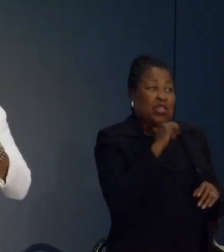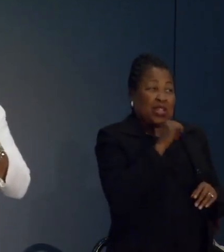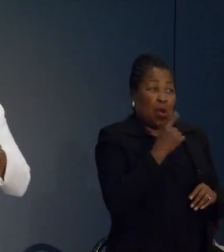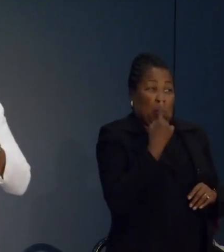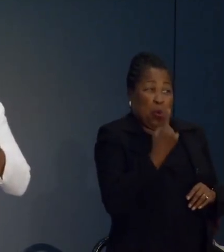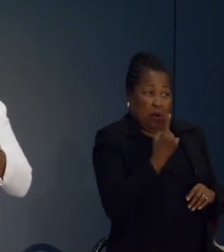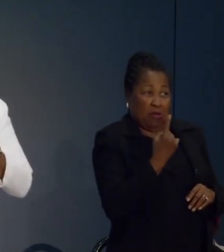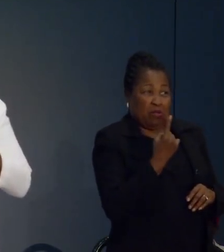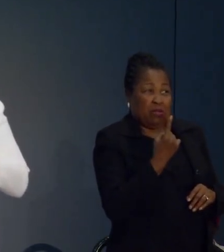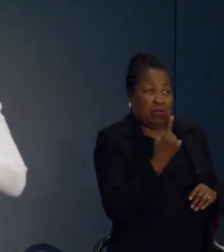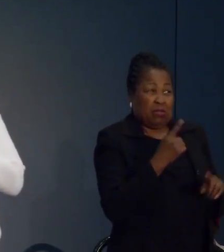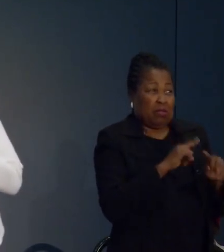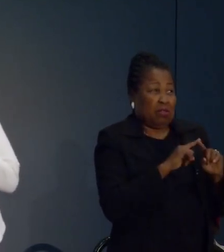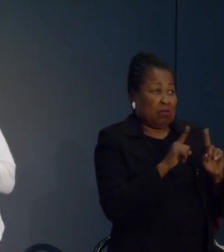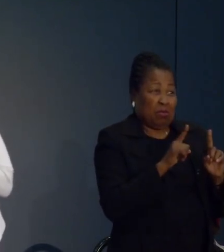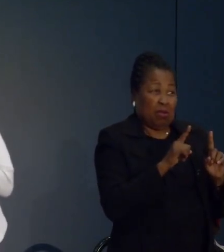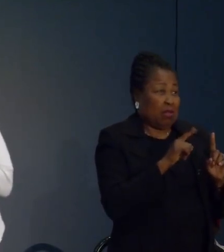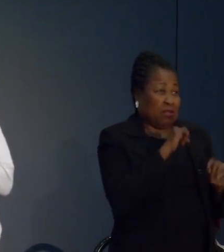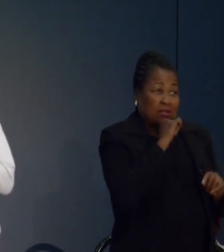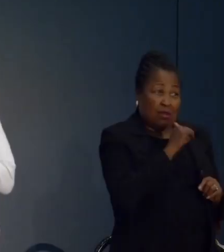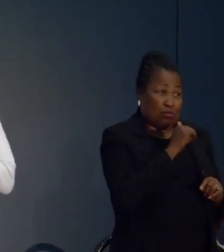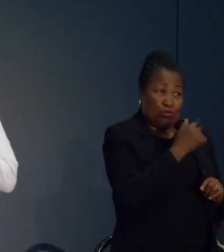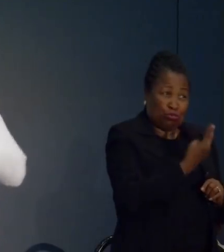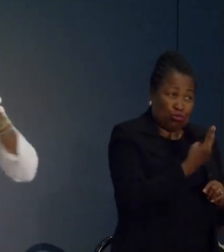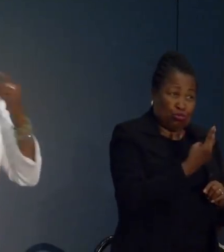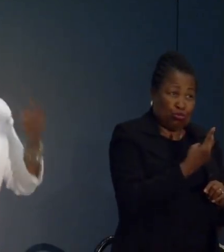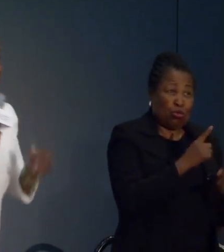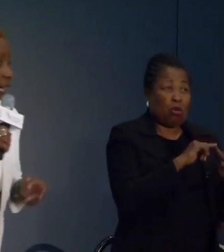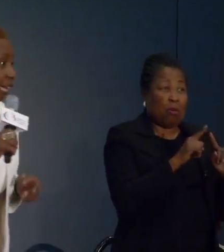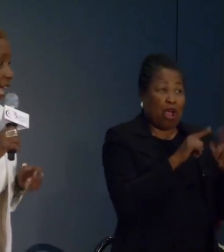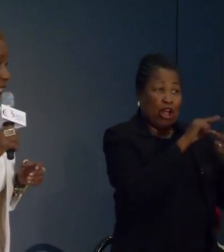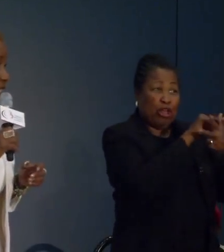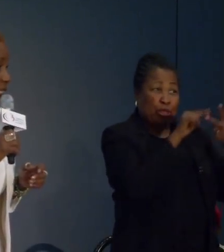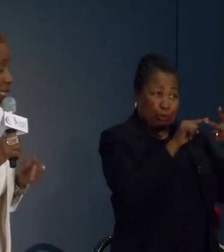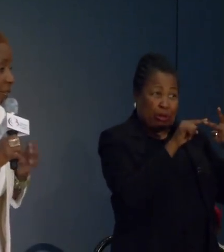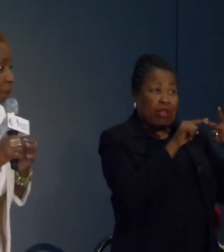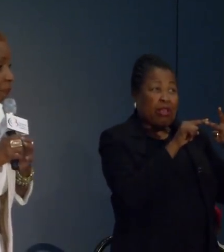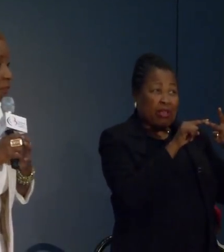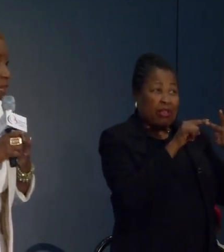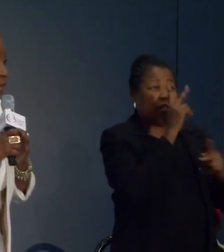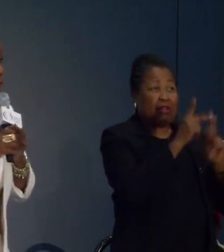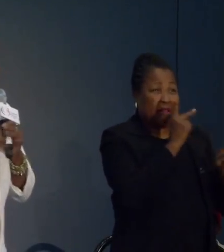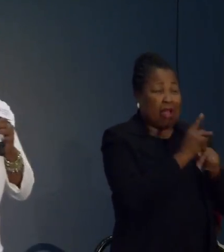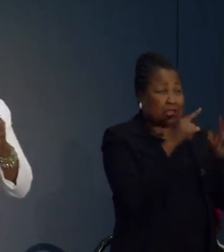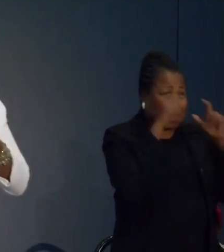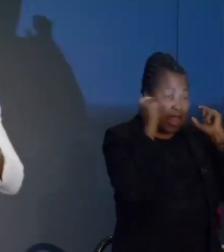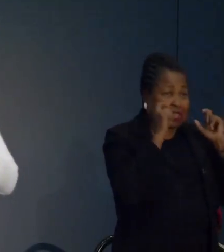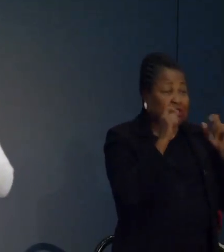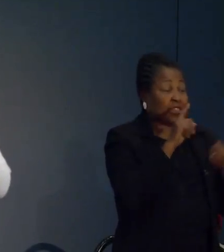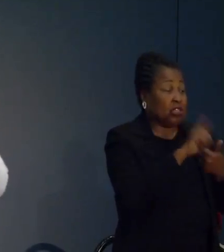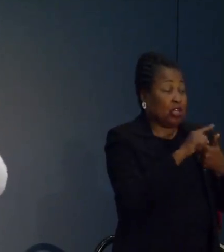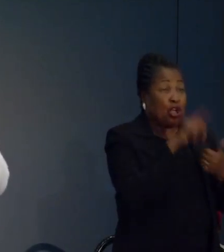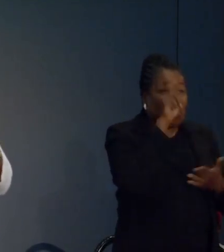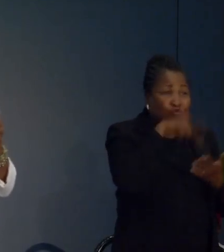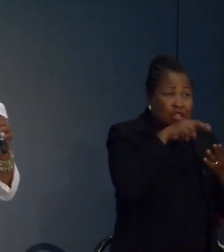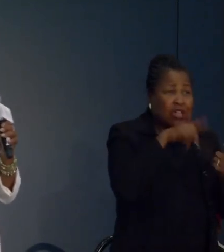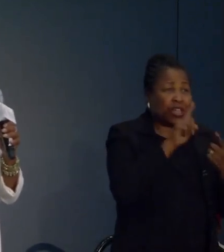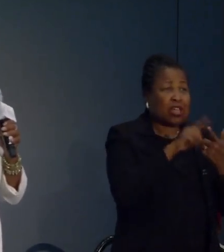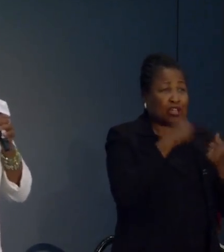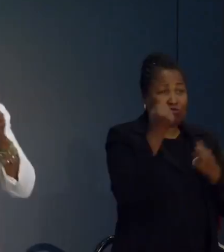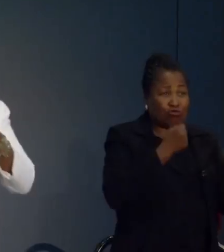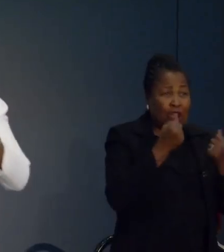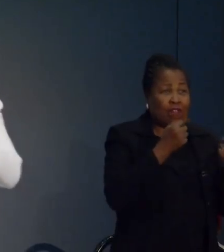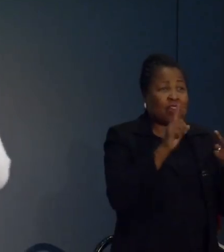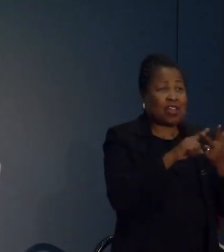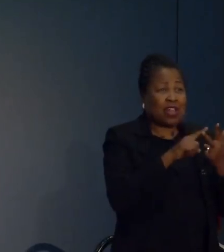one, not two, but three pair of glasses. One for reading, one for